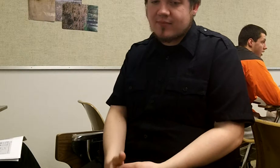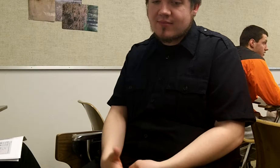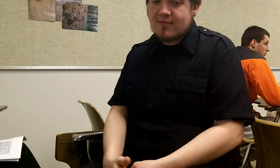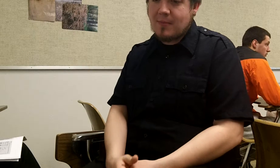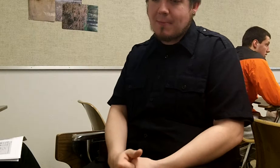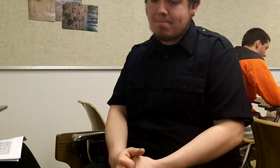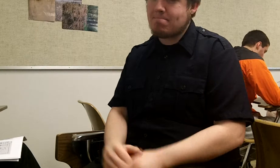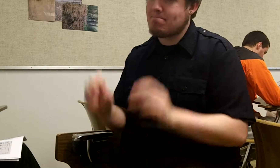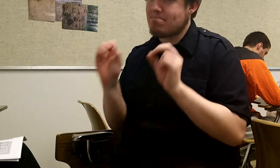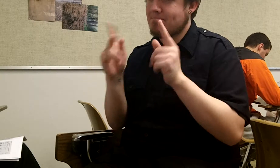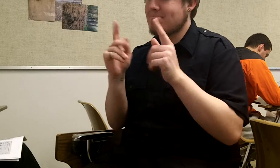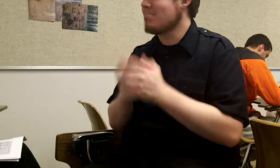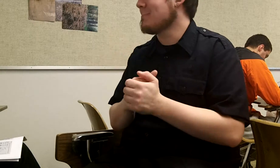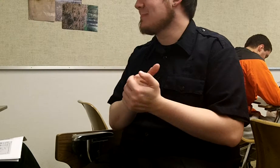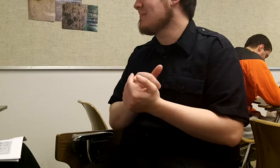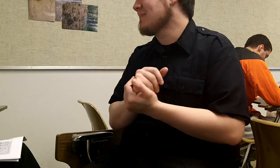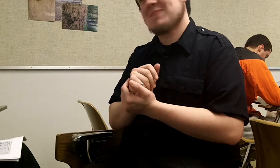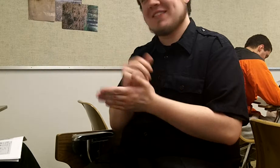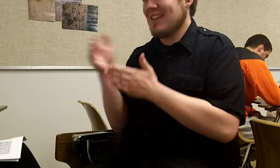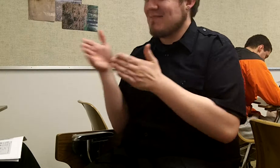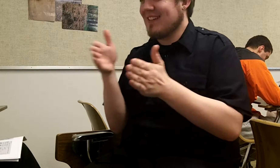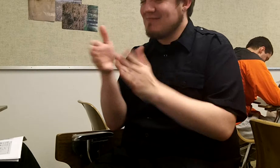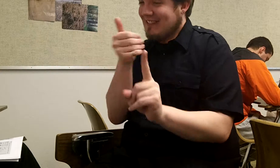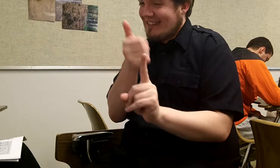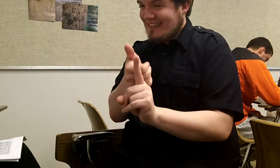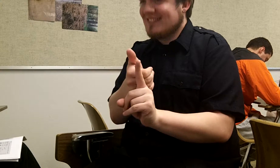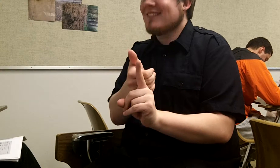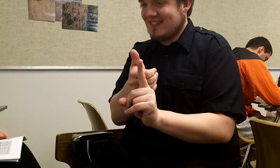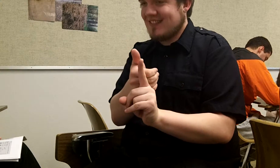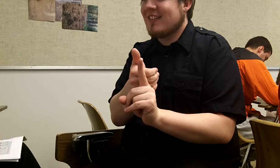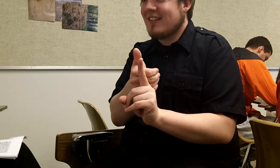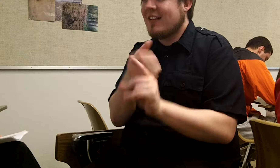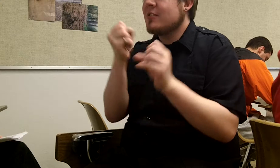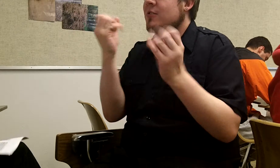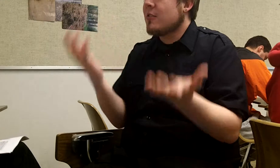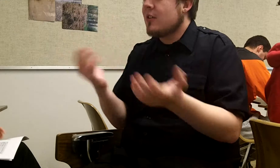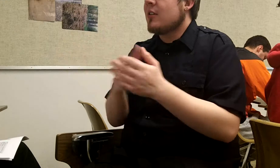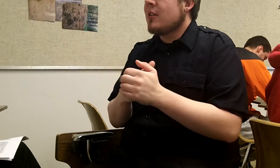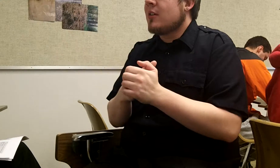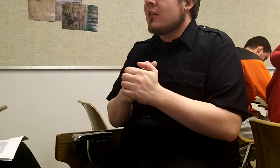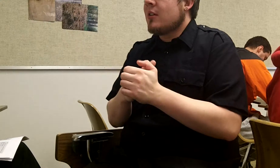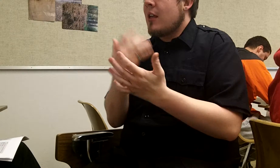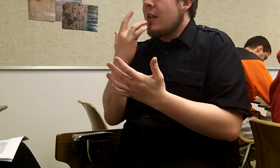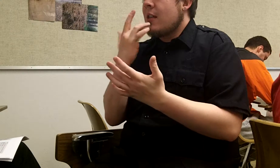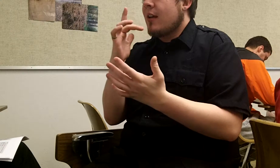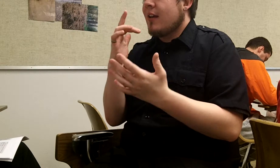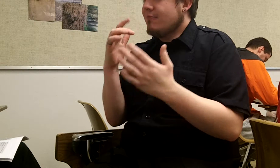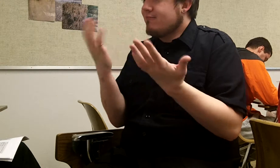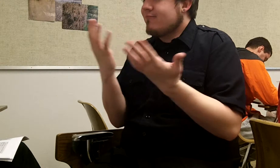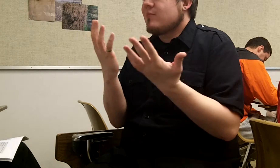All right, the pathway itself. So fortunately, these all sort of start off similarly.